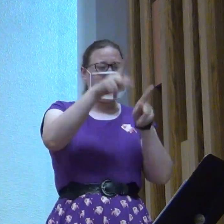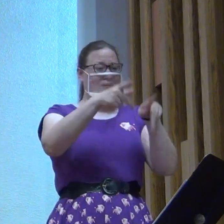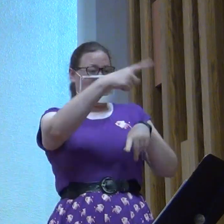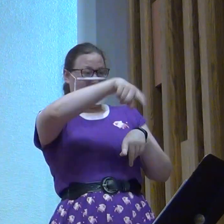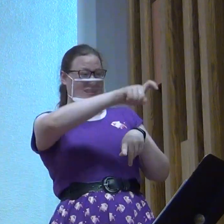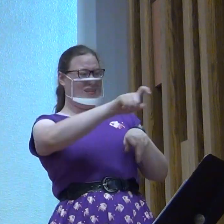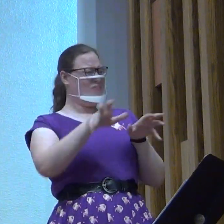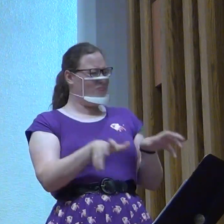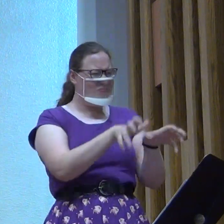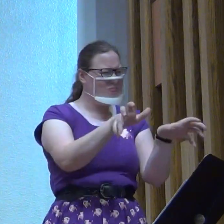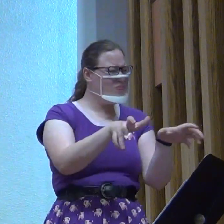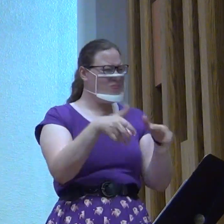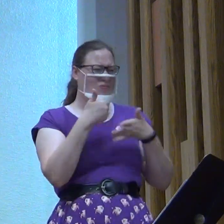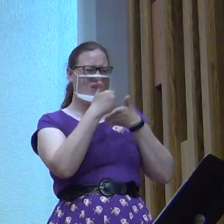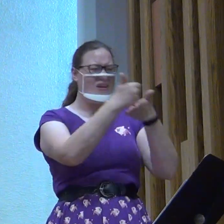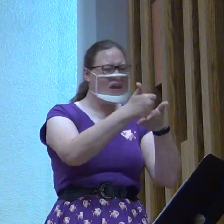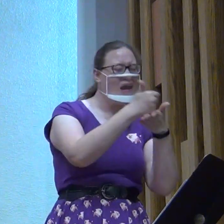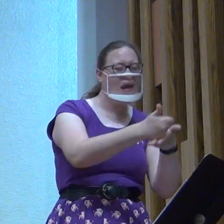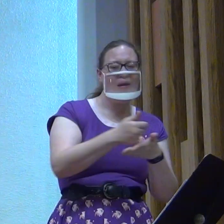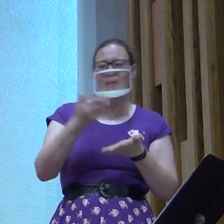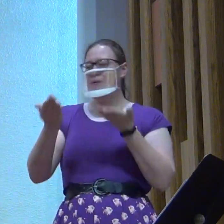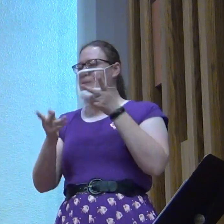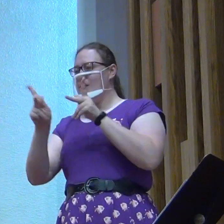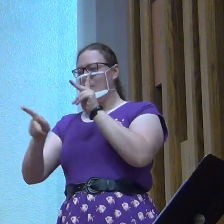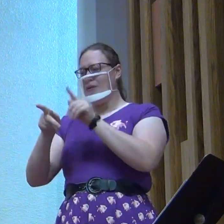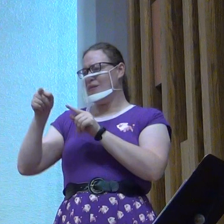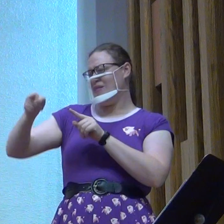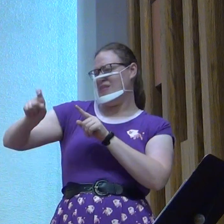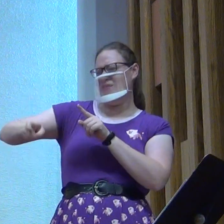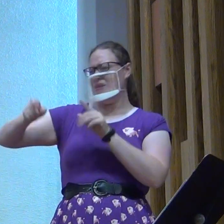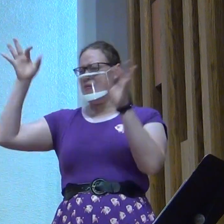in the same situation in the same moment.